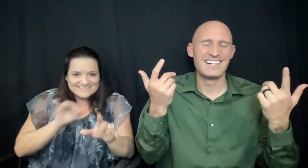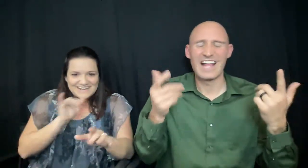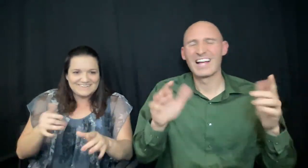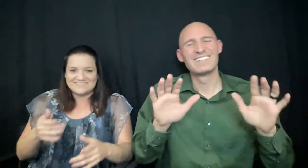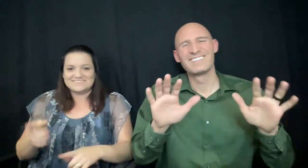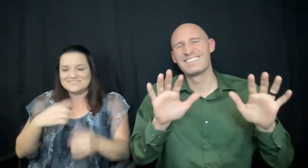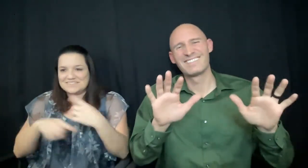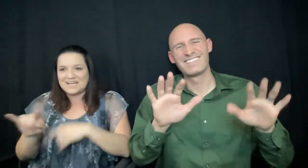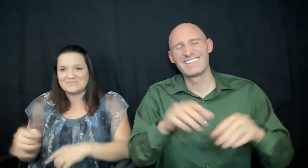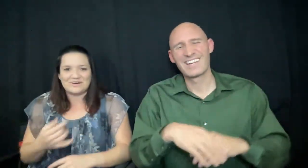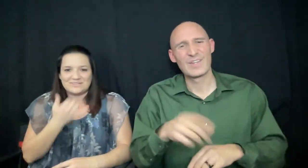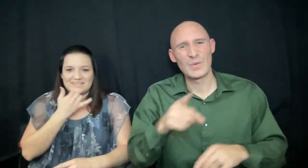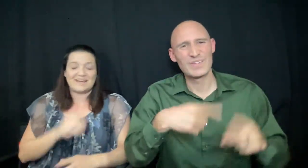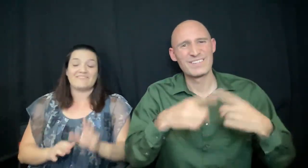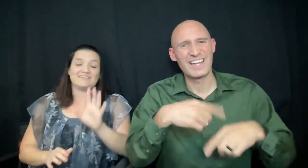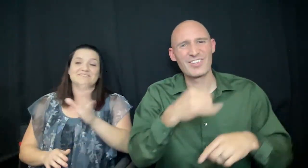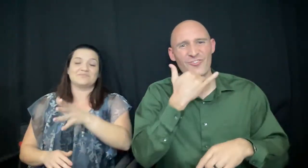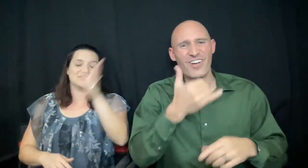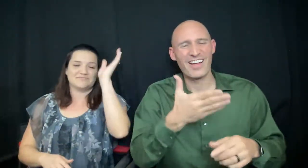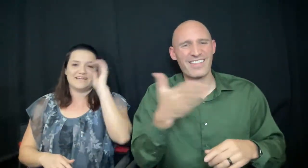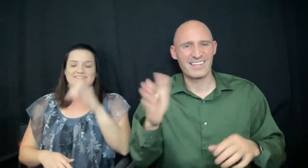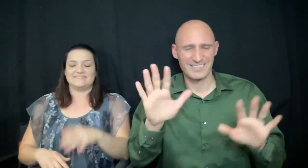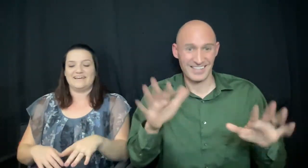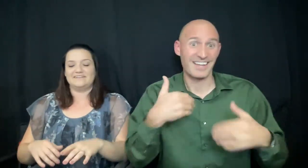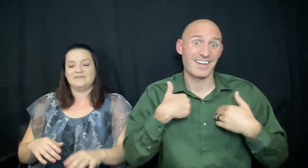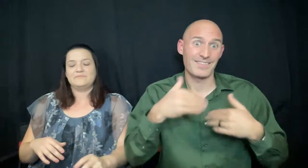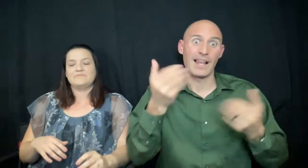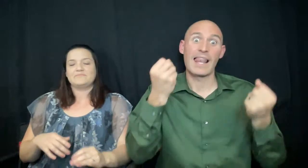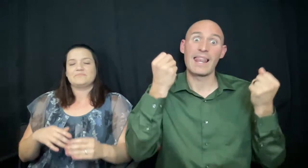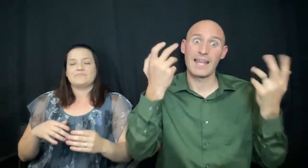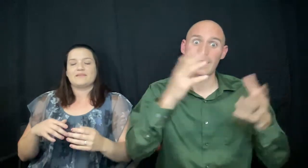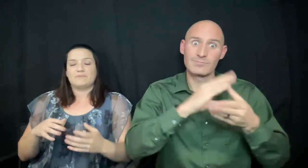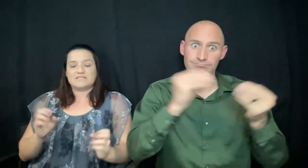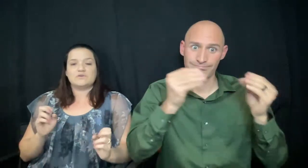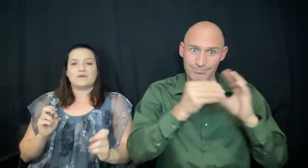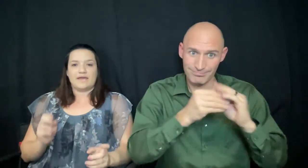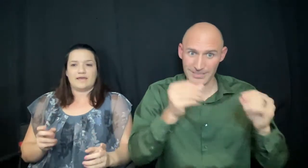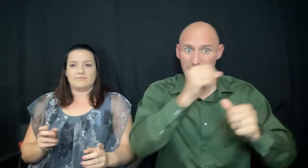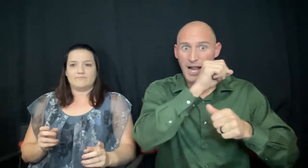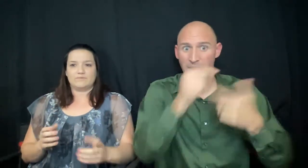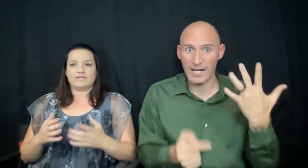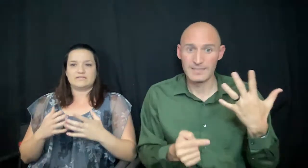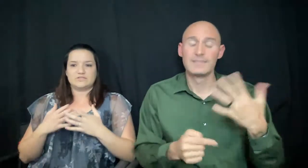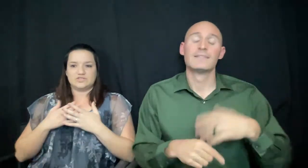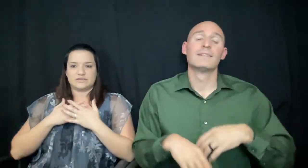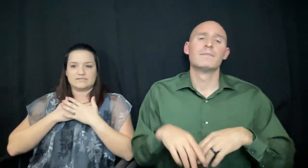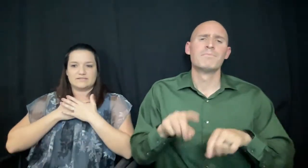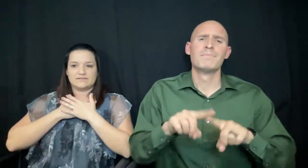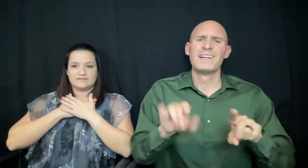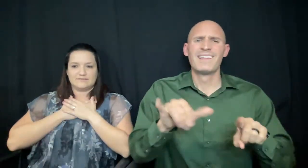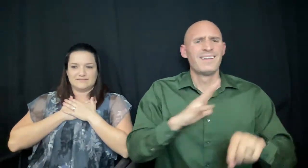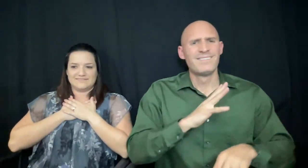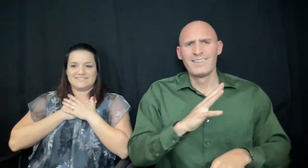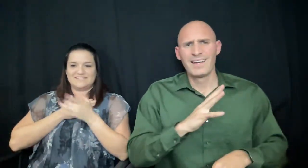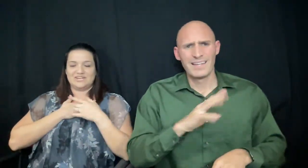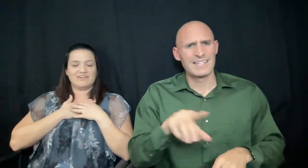not, you signed the wrong thing. I've got stories for days on that. But it's okay. We need to just, Jerry